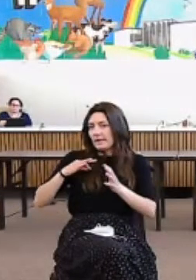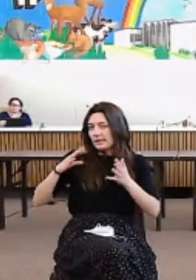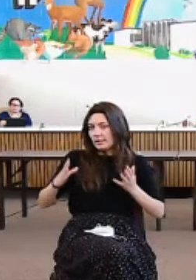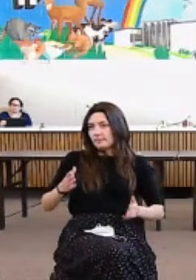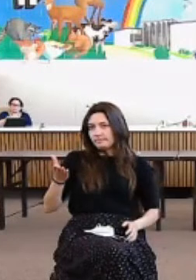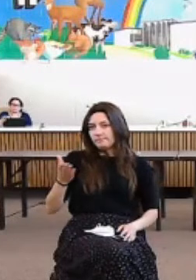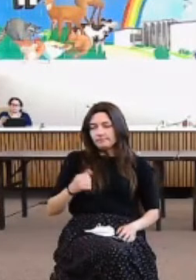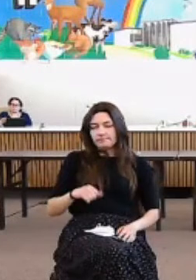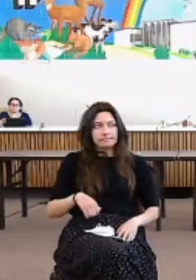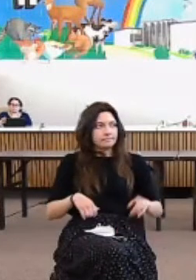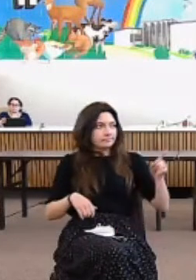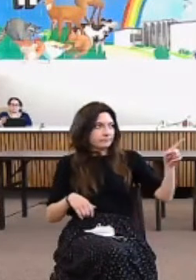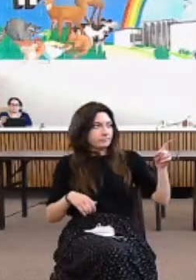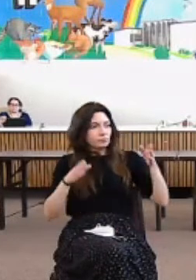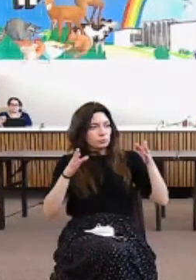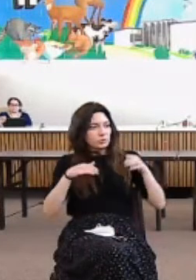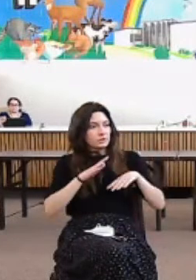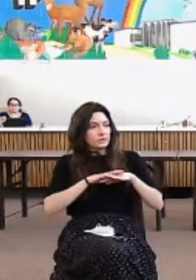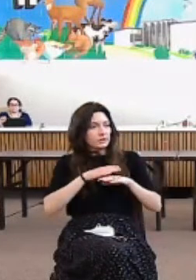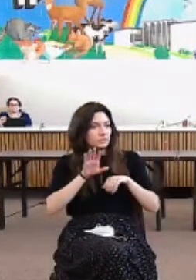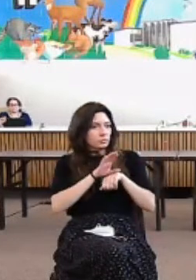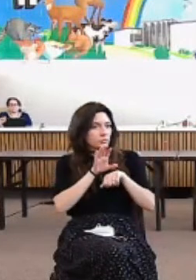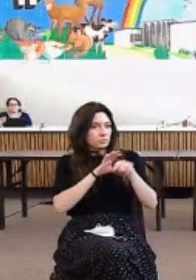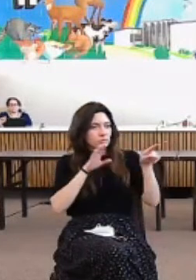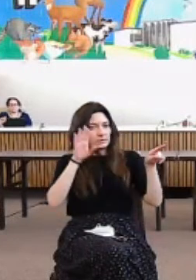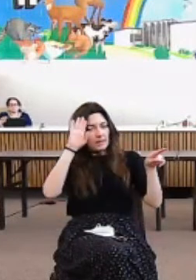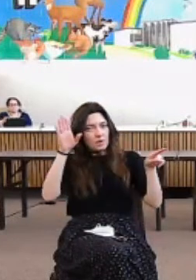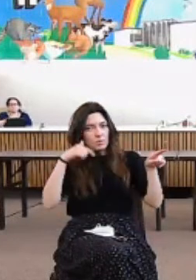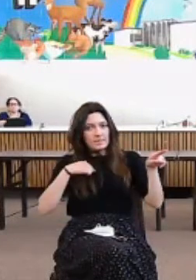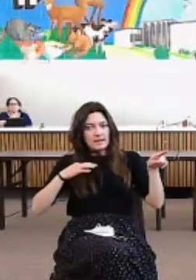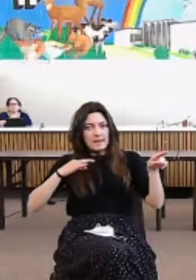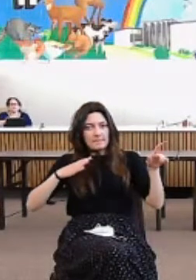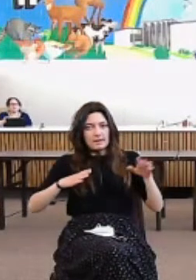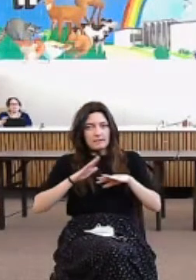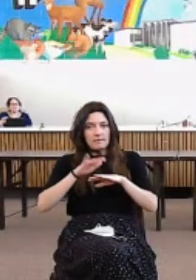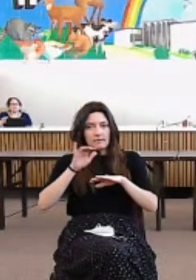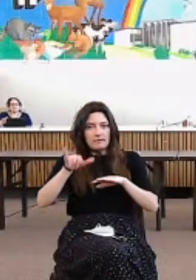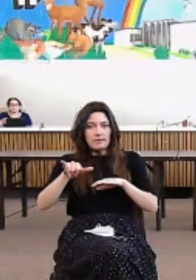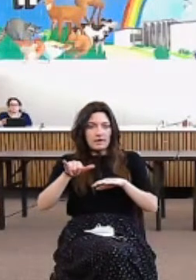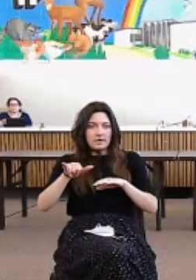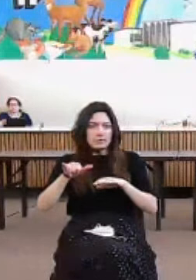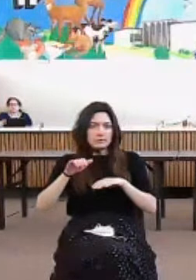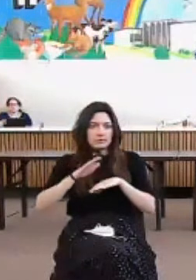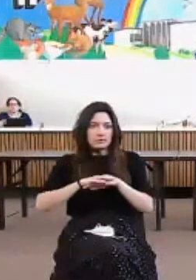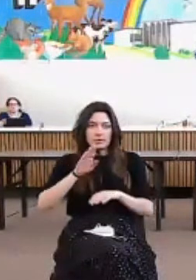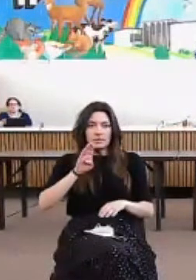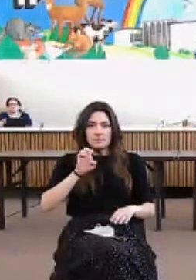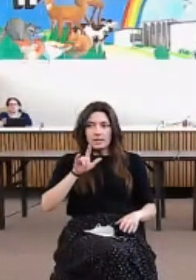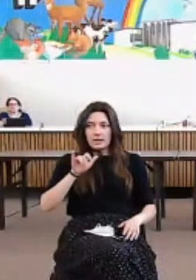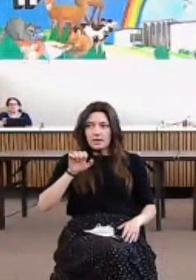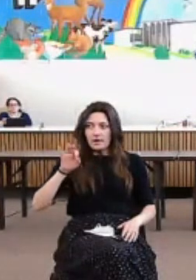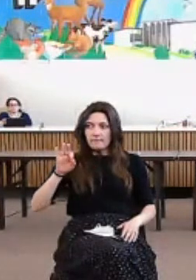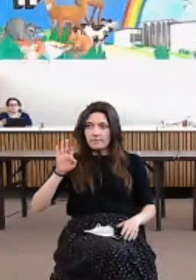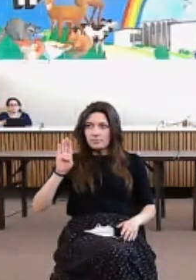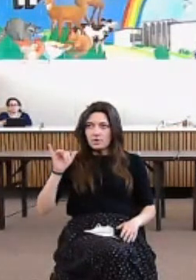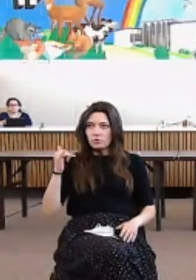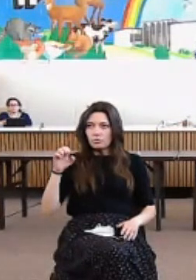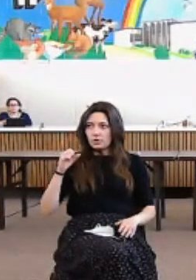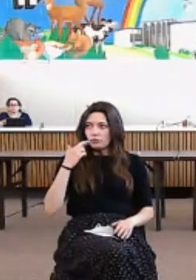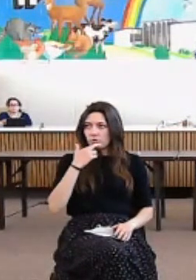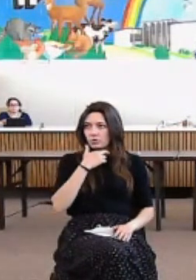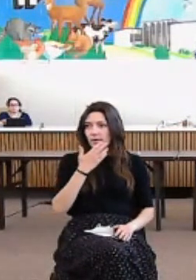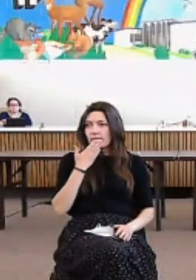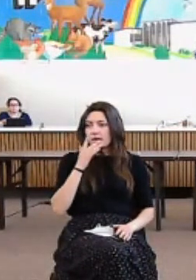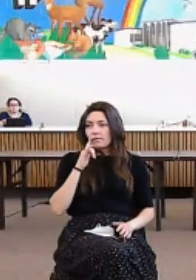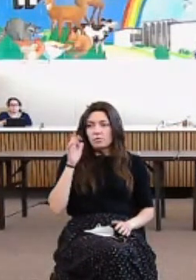Good evening. My name is Jared Taylor. I am the applicant on behalf of BJ's Restaurants. Thank you for hearing our proposal